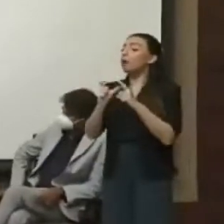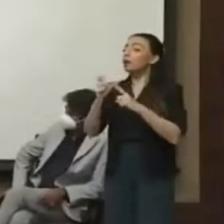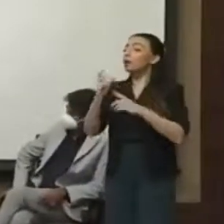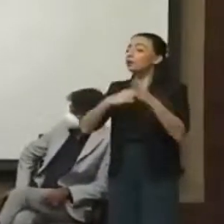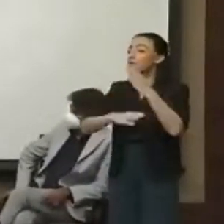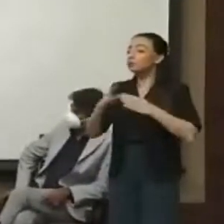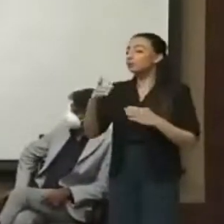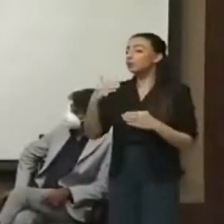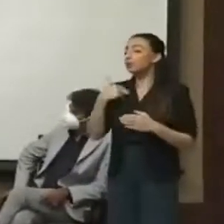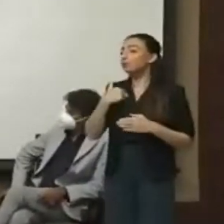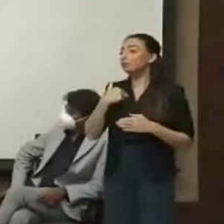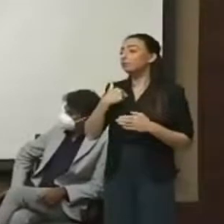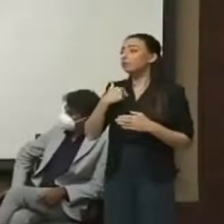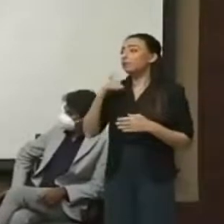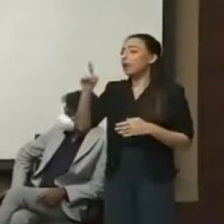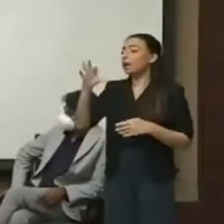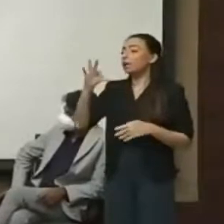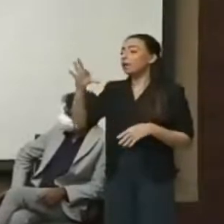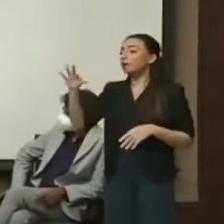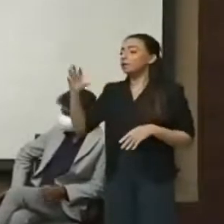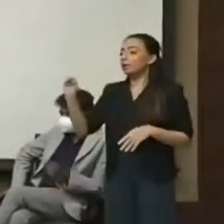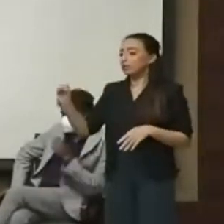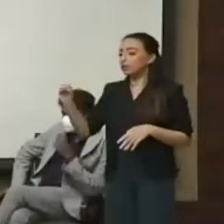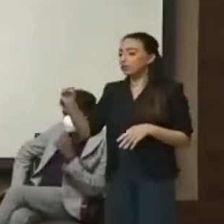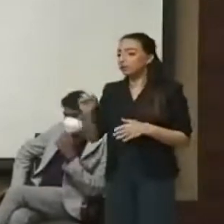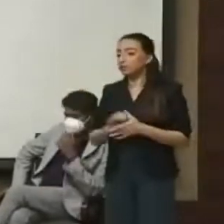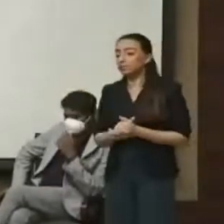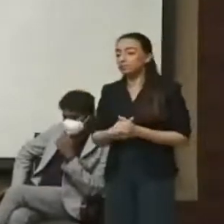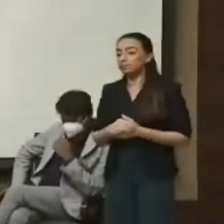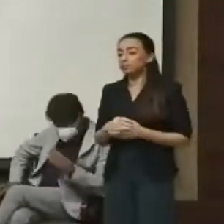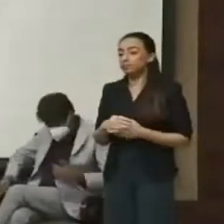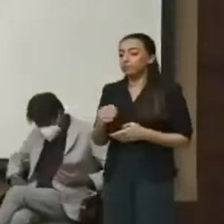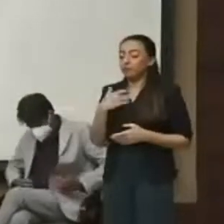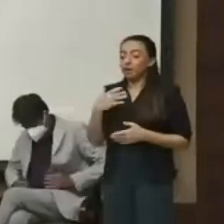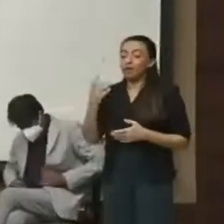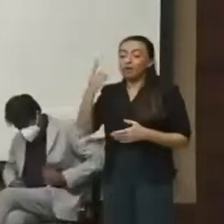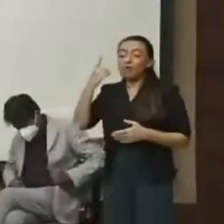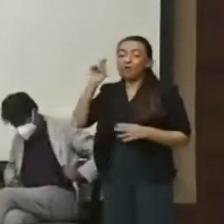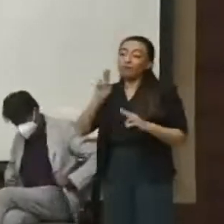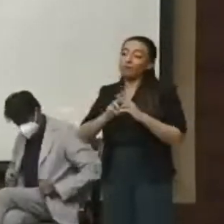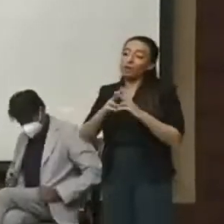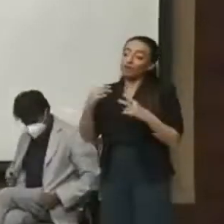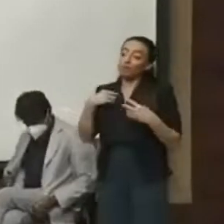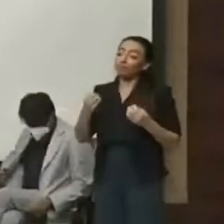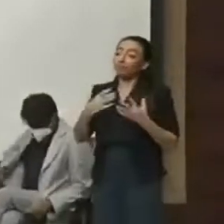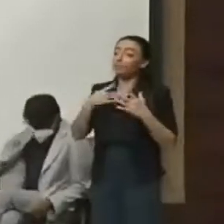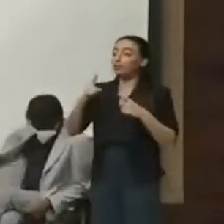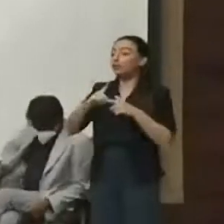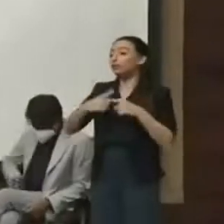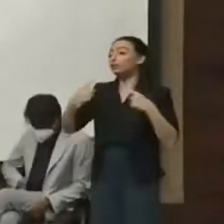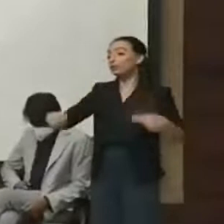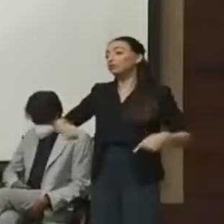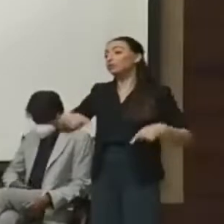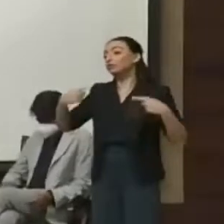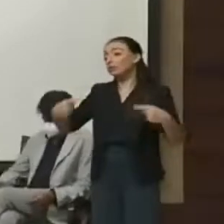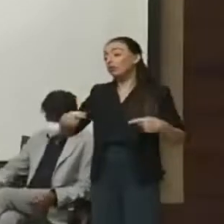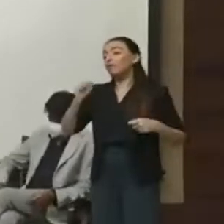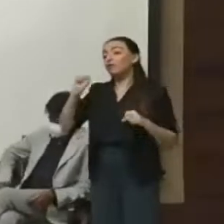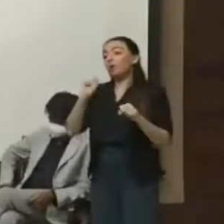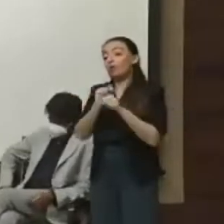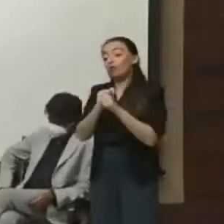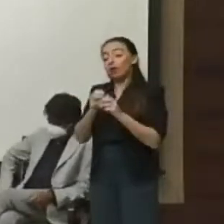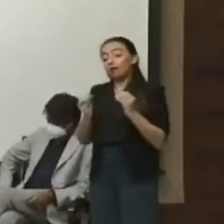sector since 1990, and have had the privilege of knowing Javed Abidi from almost the start of his